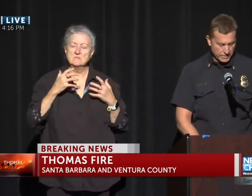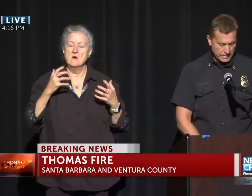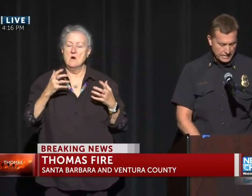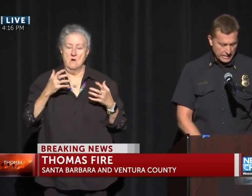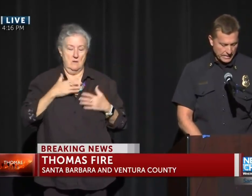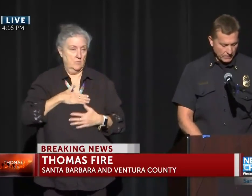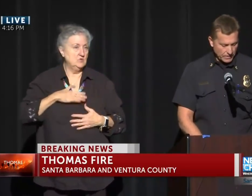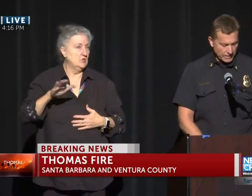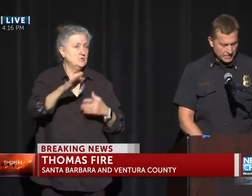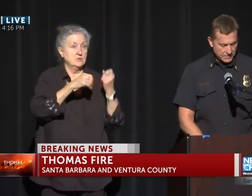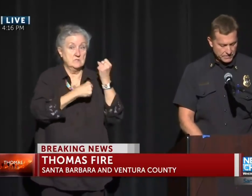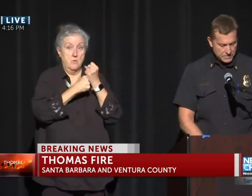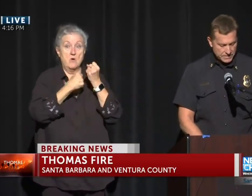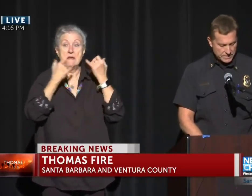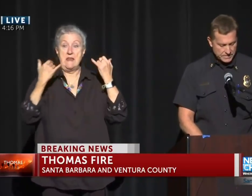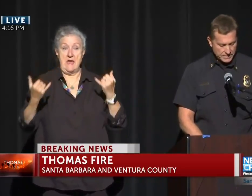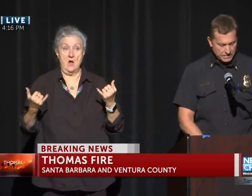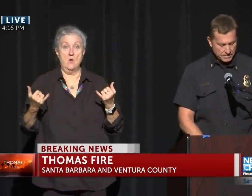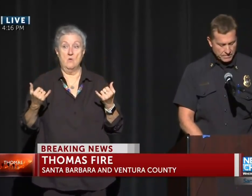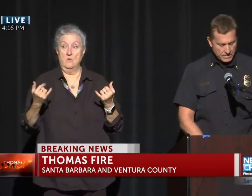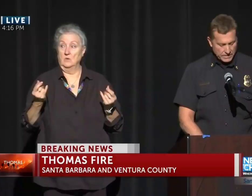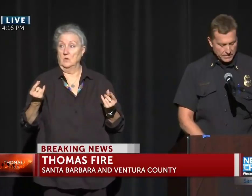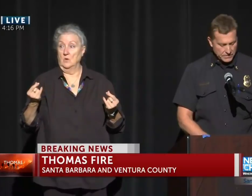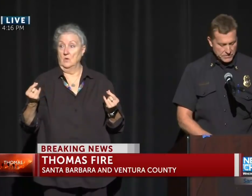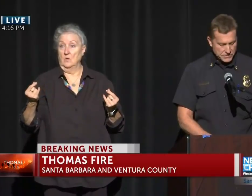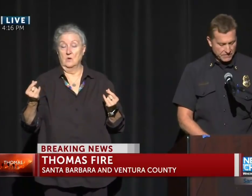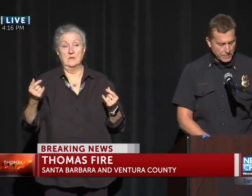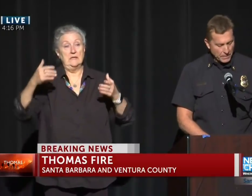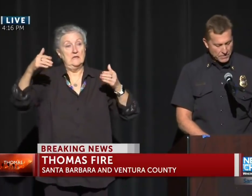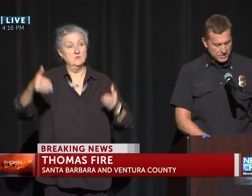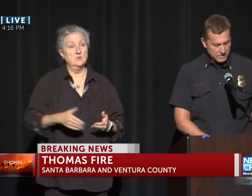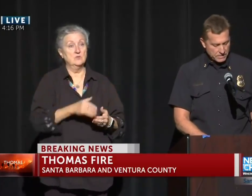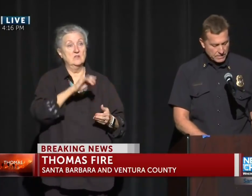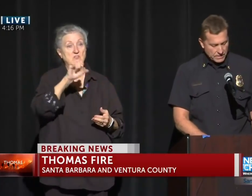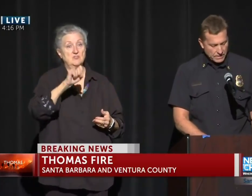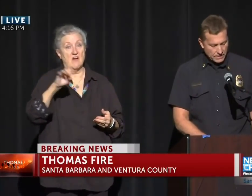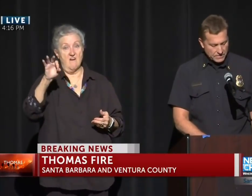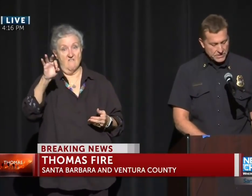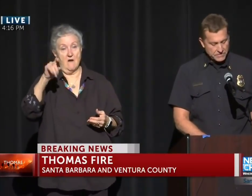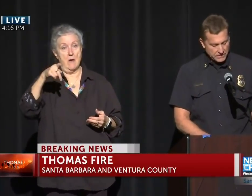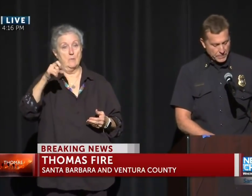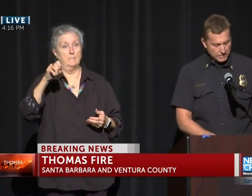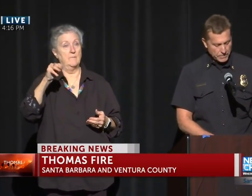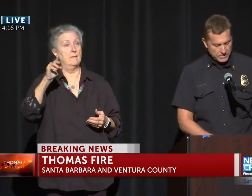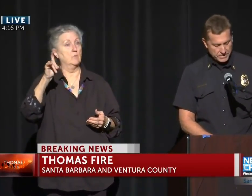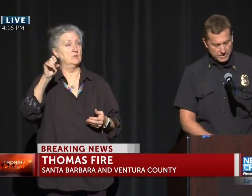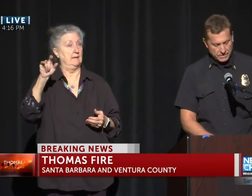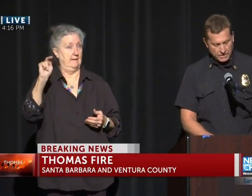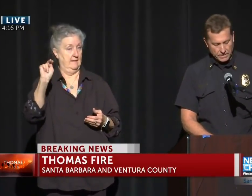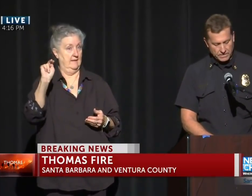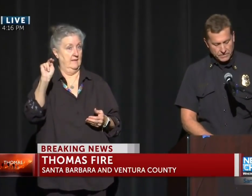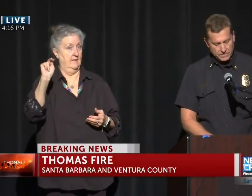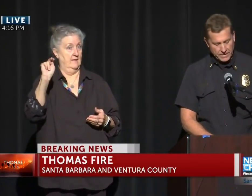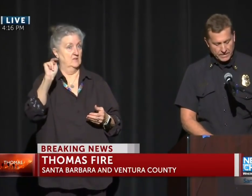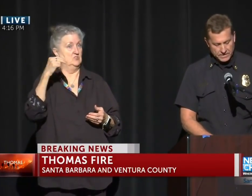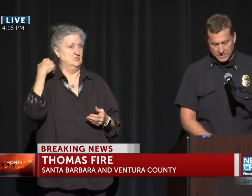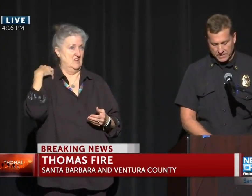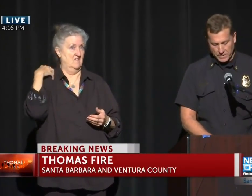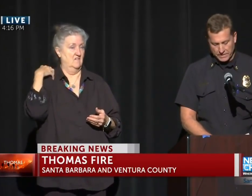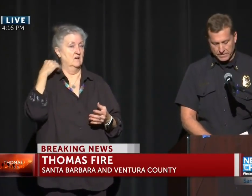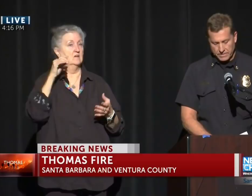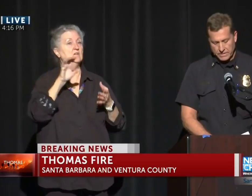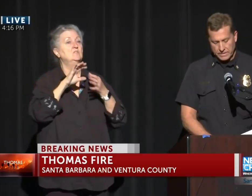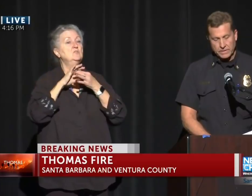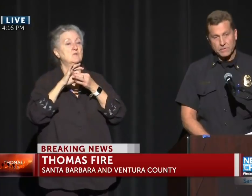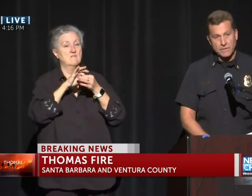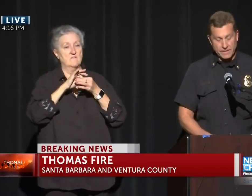appreciate your support. And now what I'd like to do is introduce Jeff Pemberton, Chief Jeff Pemberton, Unified